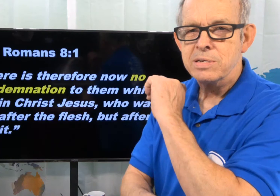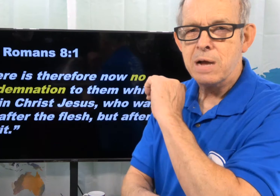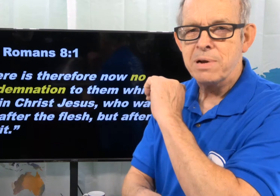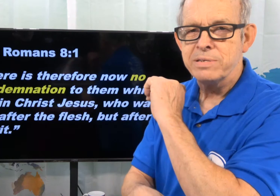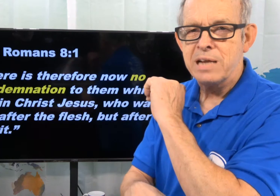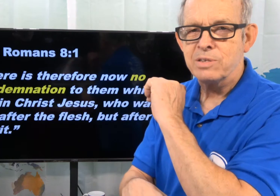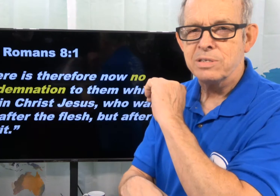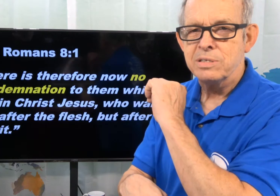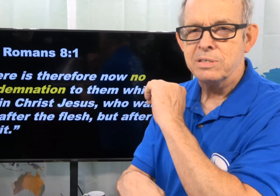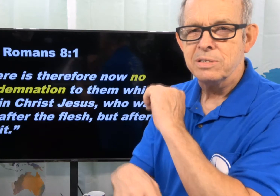condemnation.